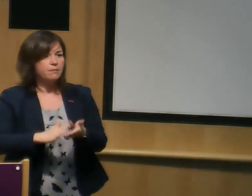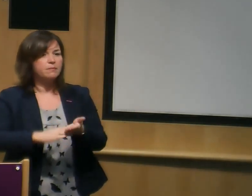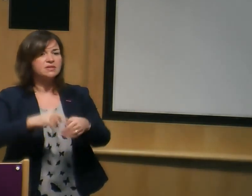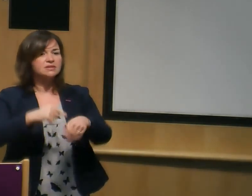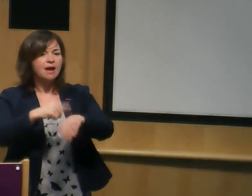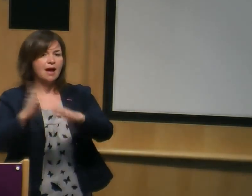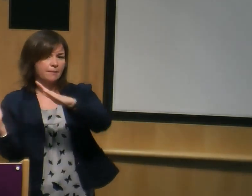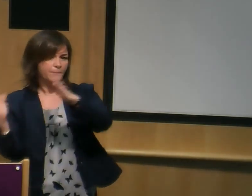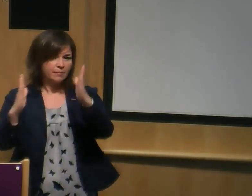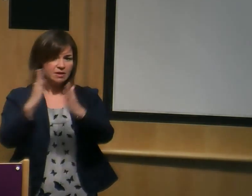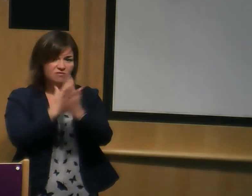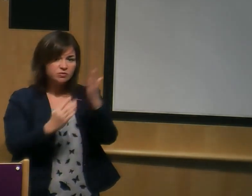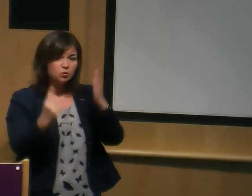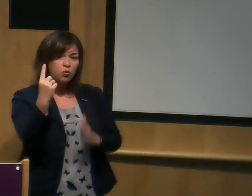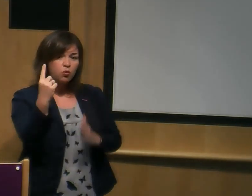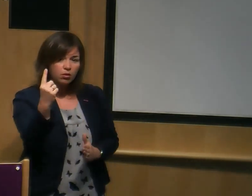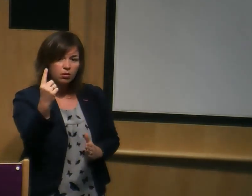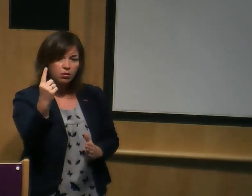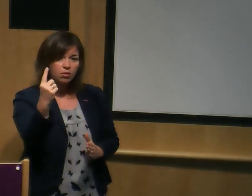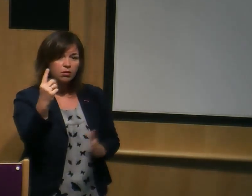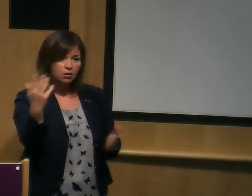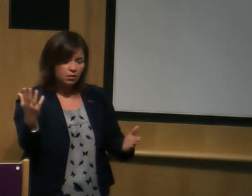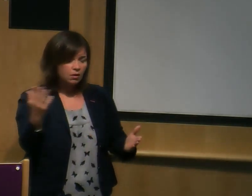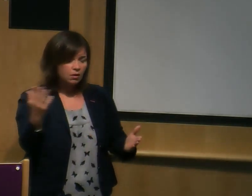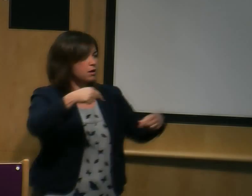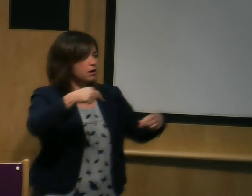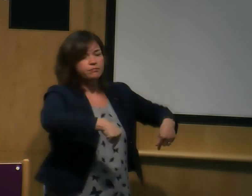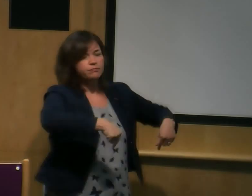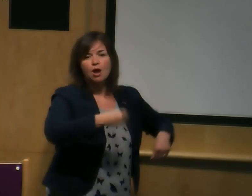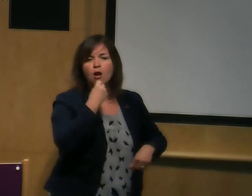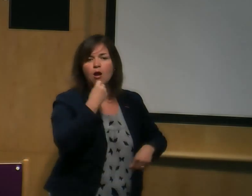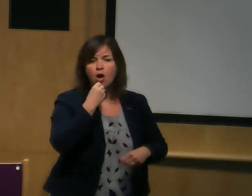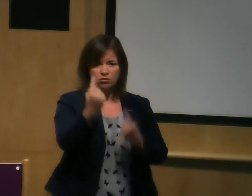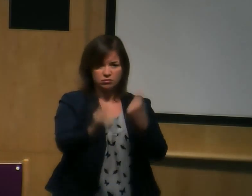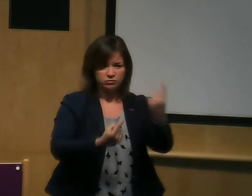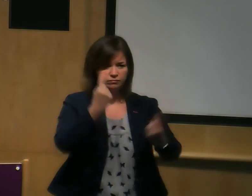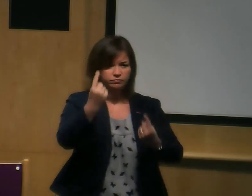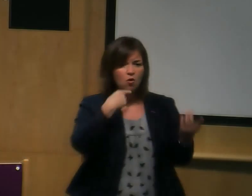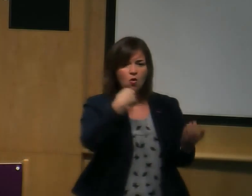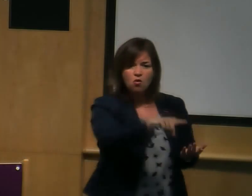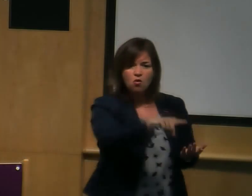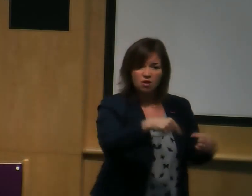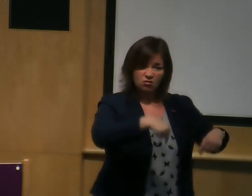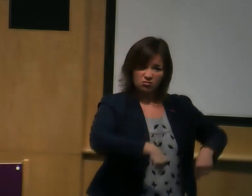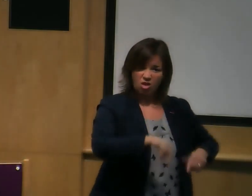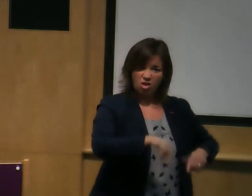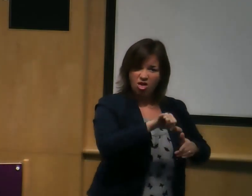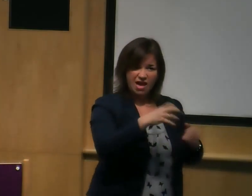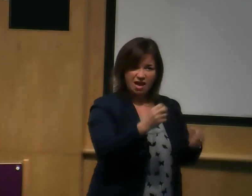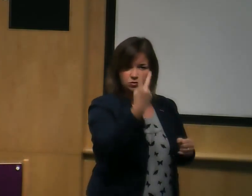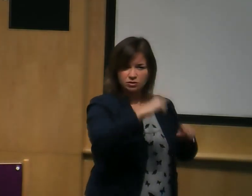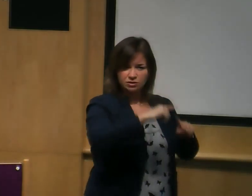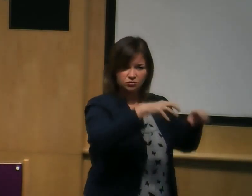And they'll be led by the NDA staff. We'll then, that will go on to 1:30. Lunch